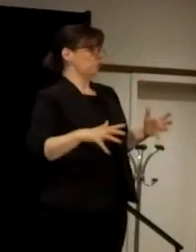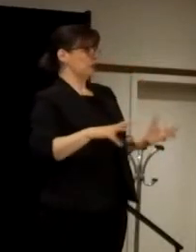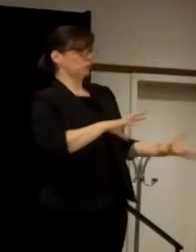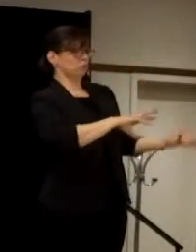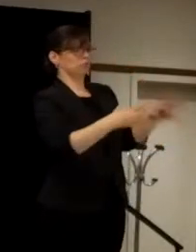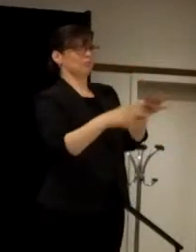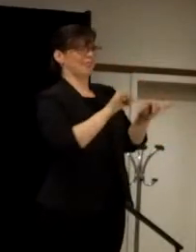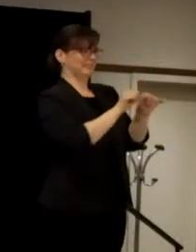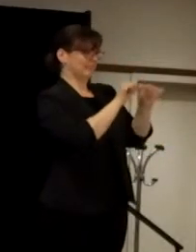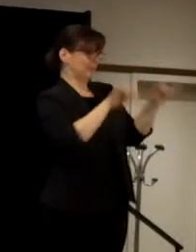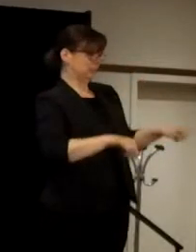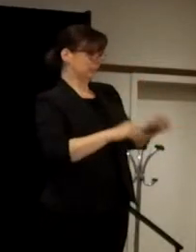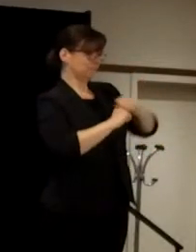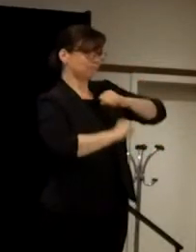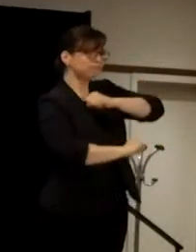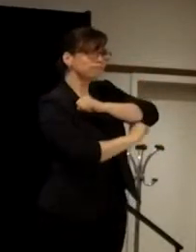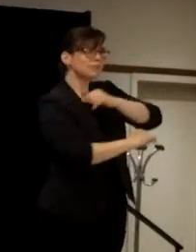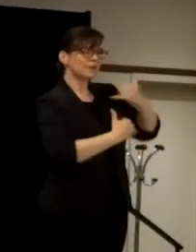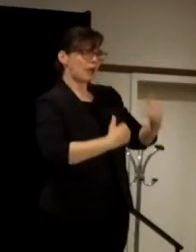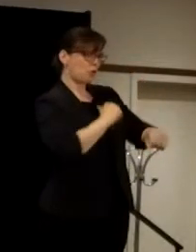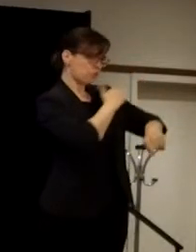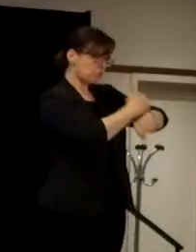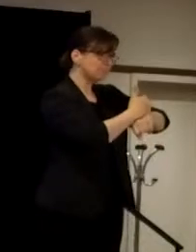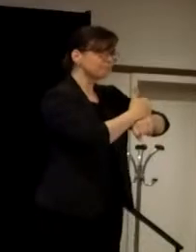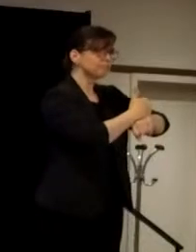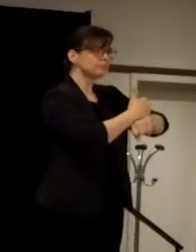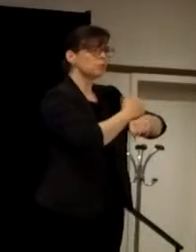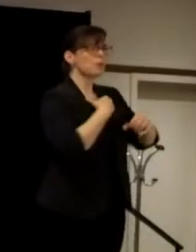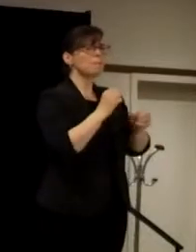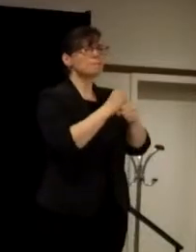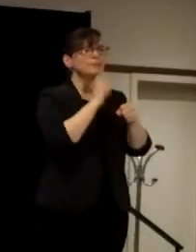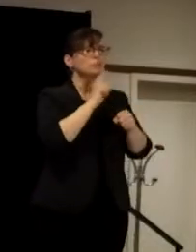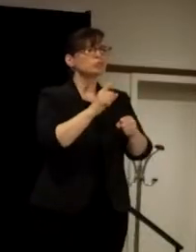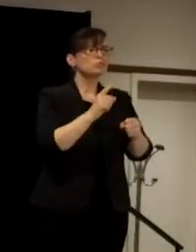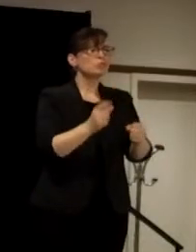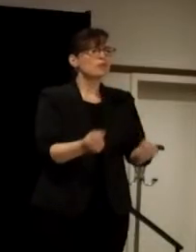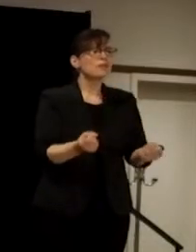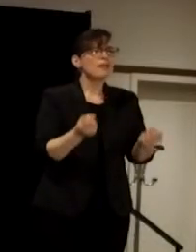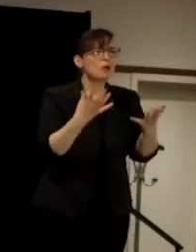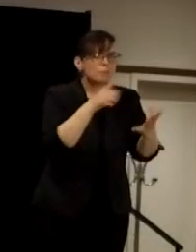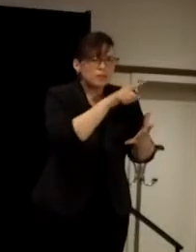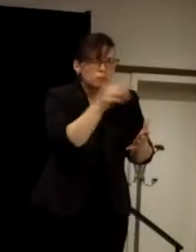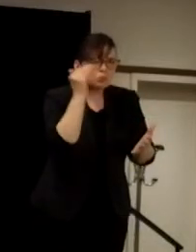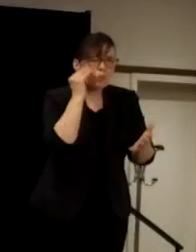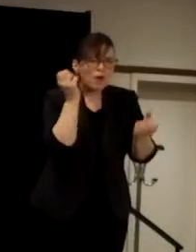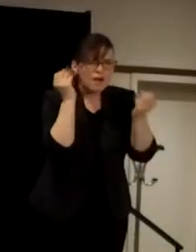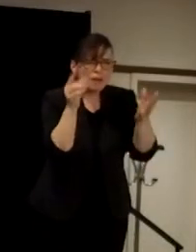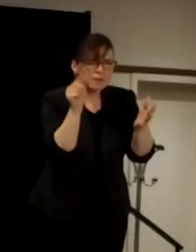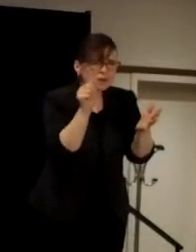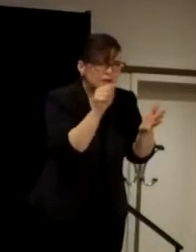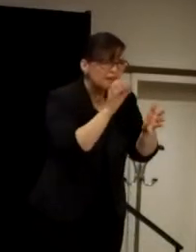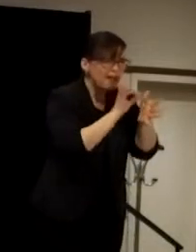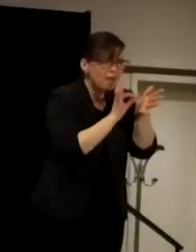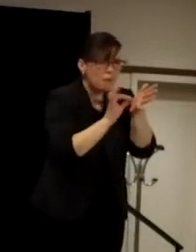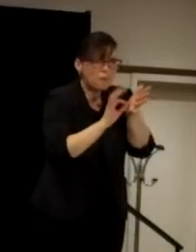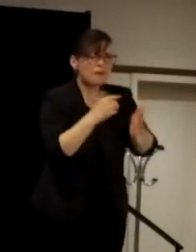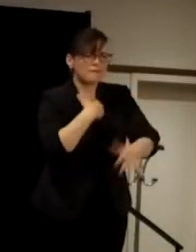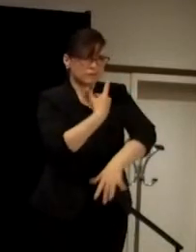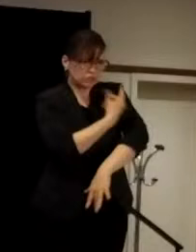at least a certain number of doses, first doses. So I think that right now with SU, we're going to keep supplying them